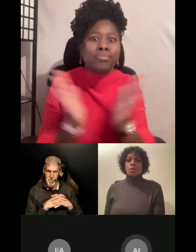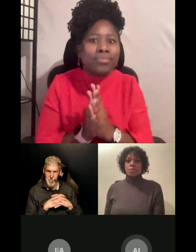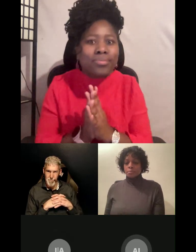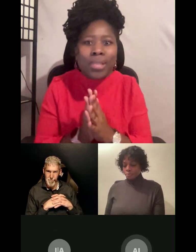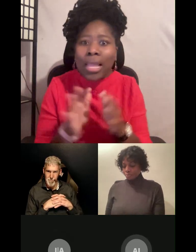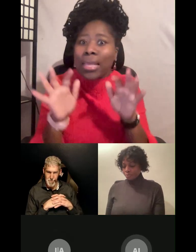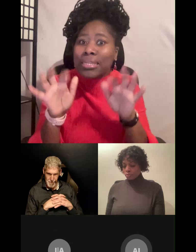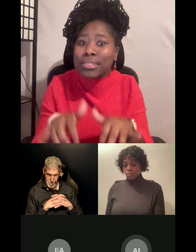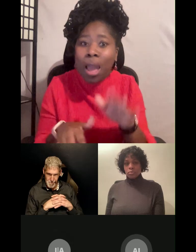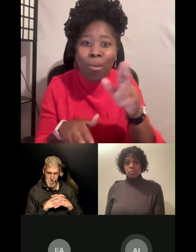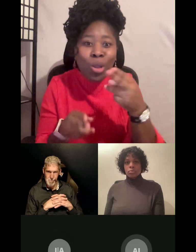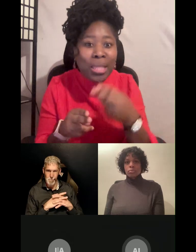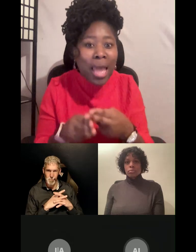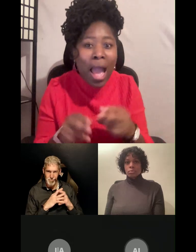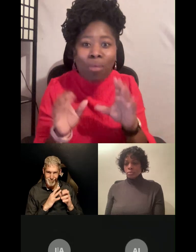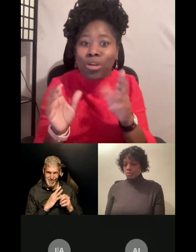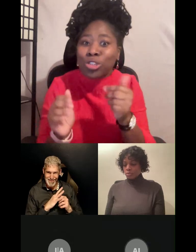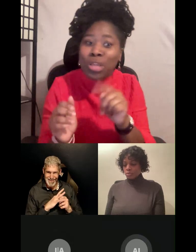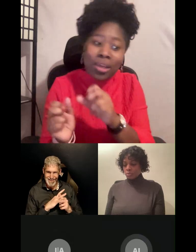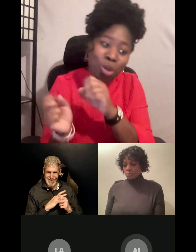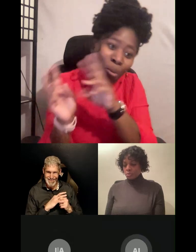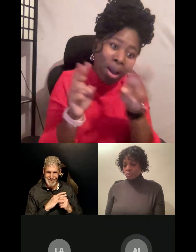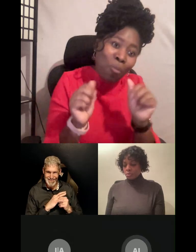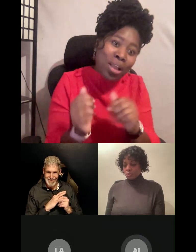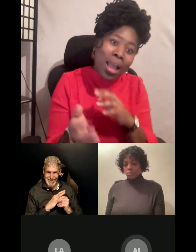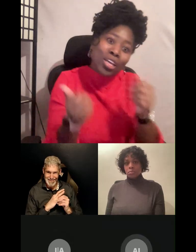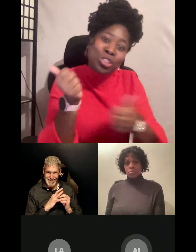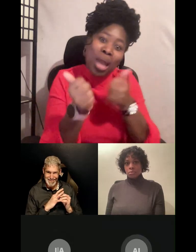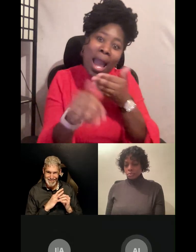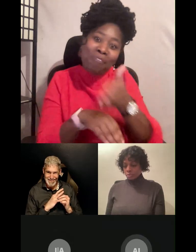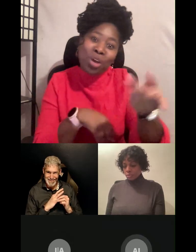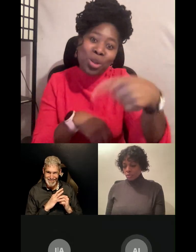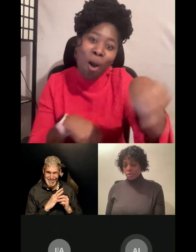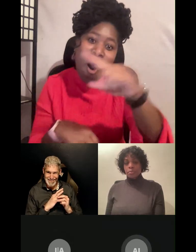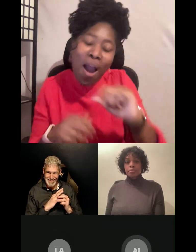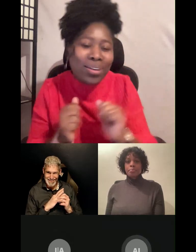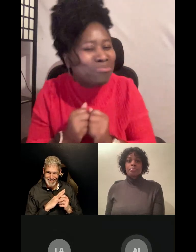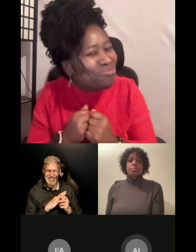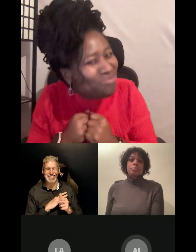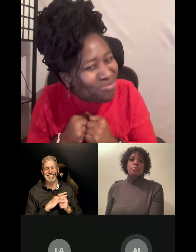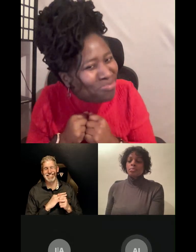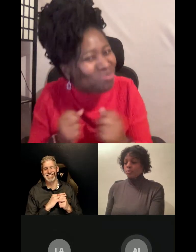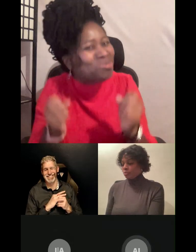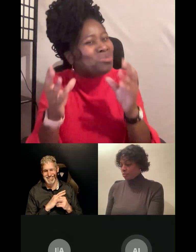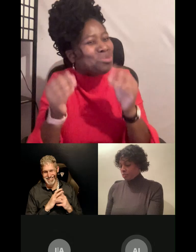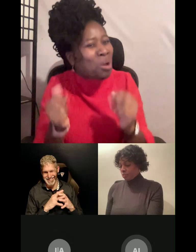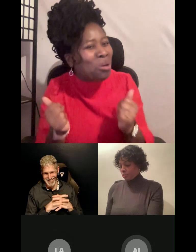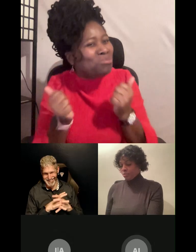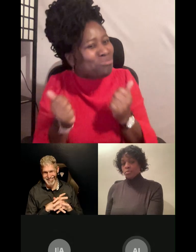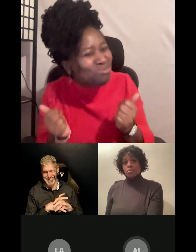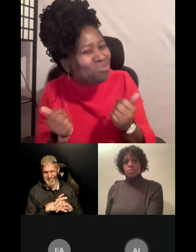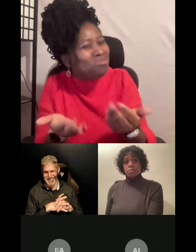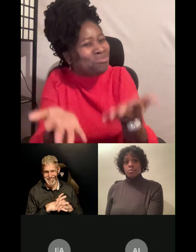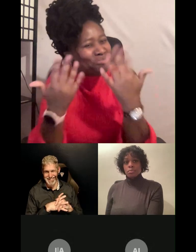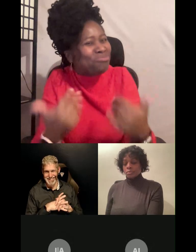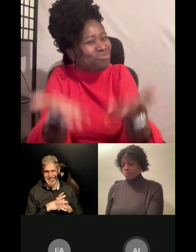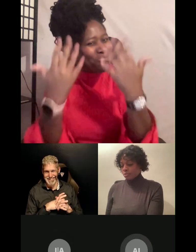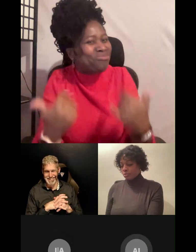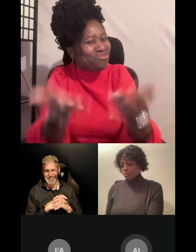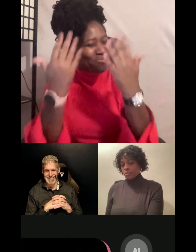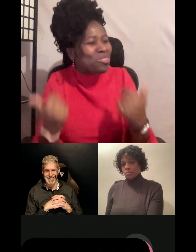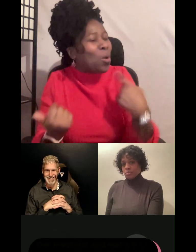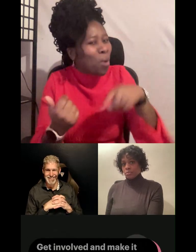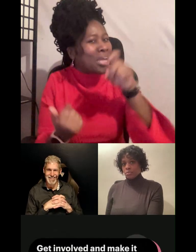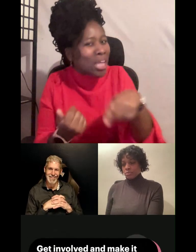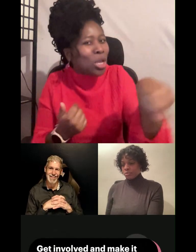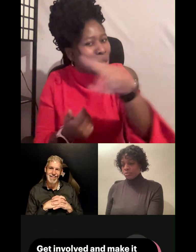a writer. I want to be a director. I wish I could be behind the scenes." Put down your name, go to the workshop, chase after your